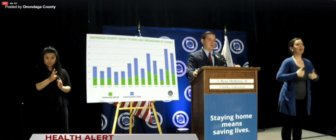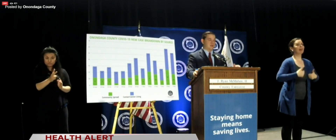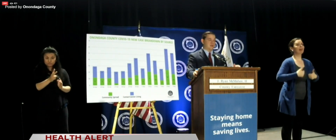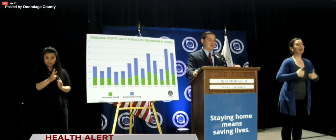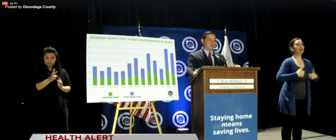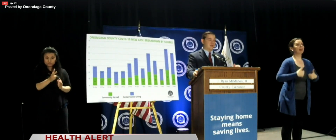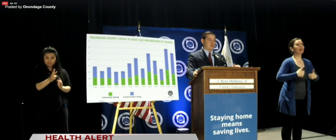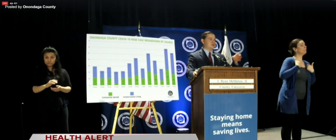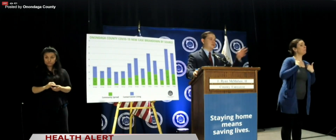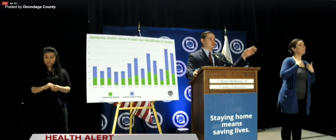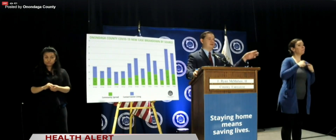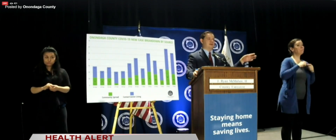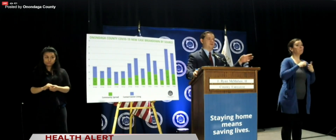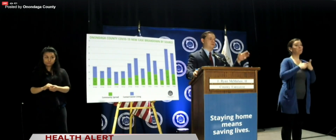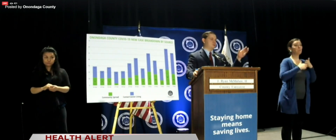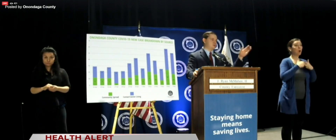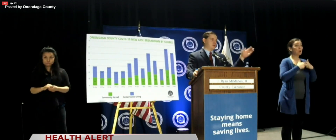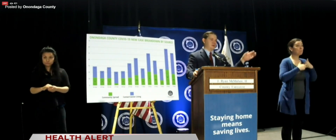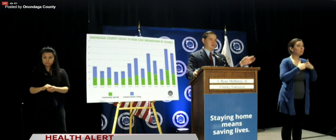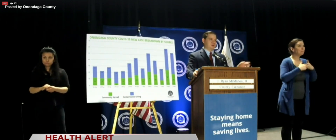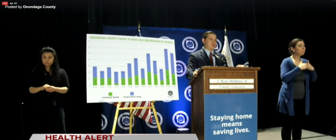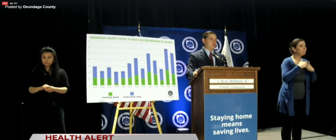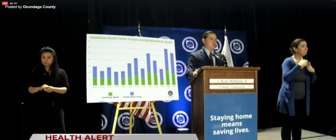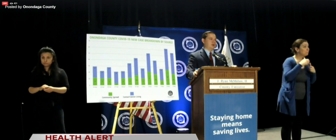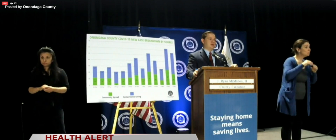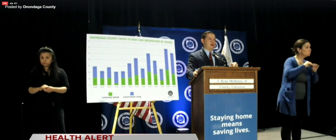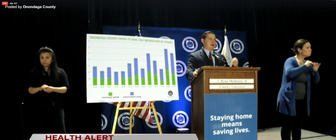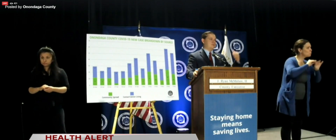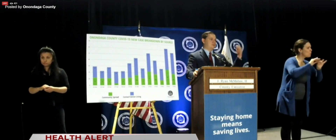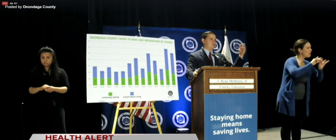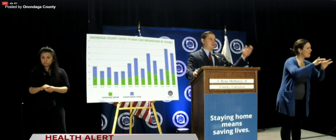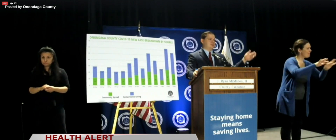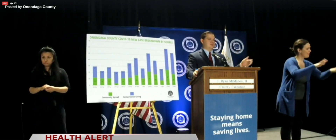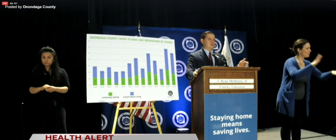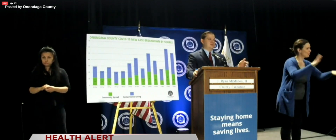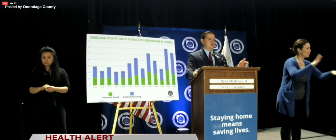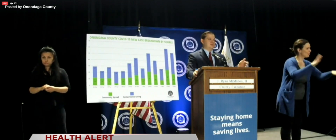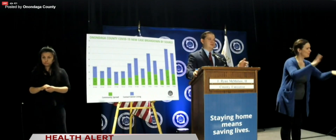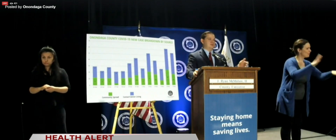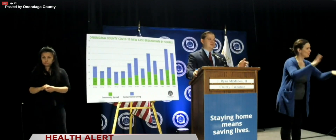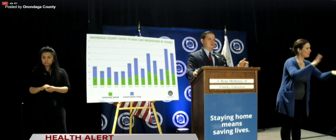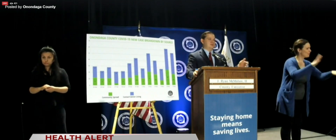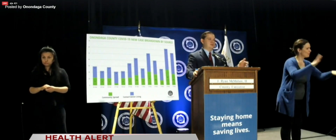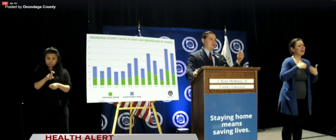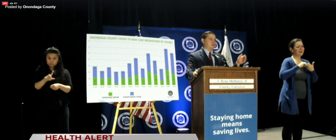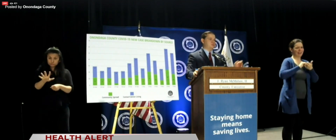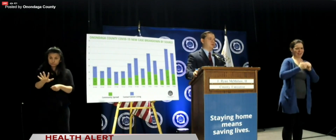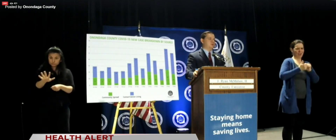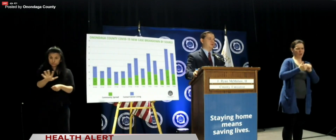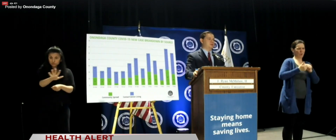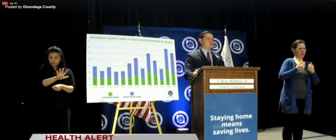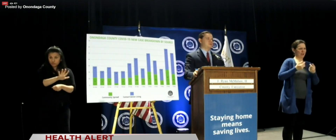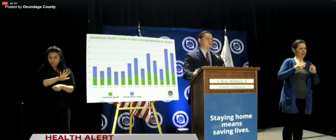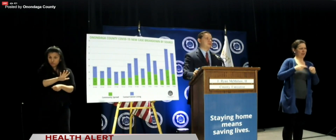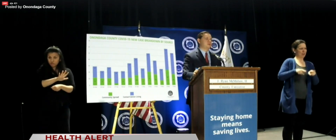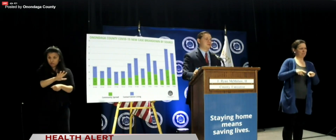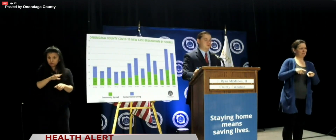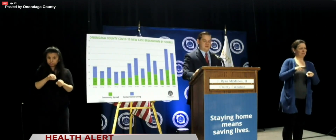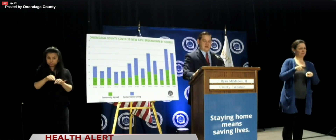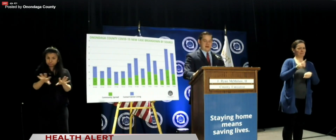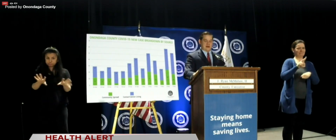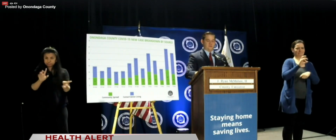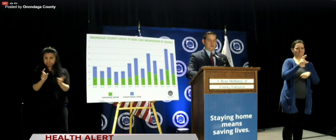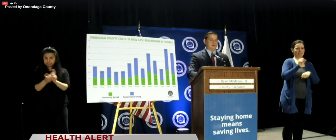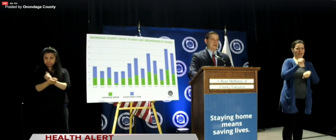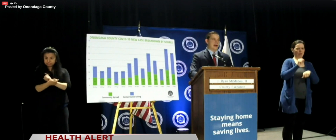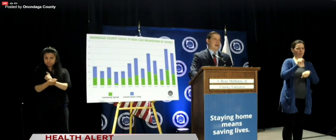facilities? Because the virus was there. We already had levels of spread in those buildings. So not